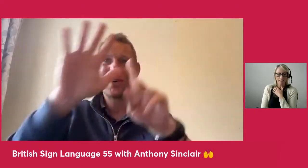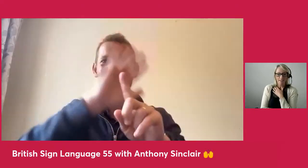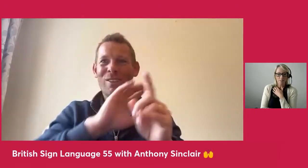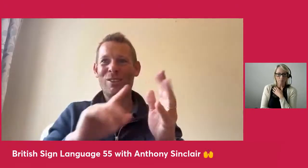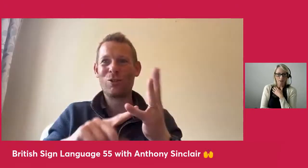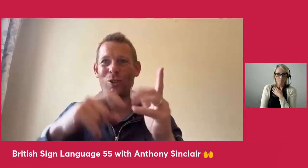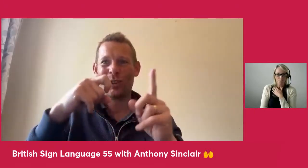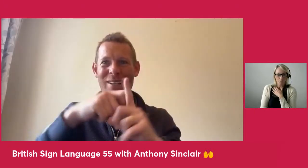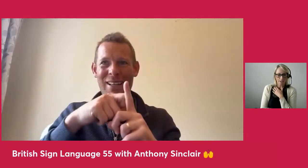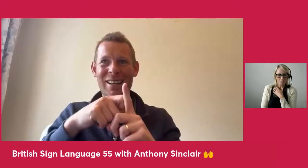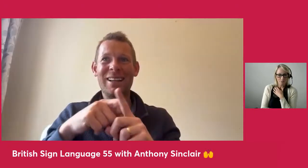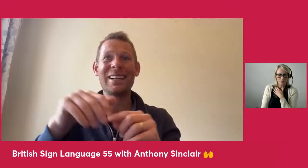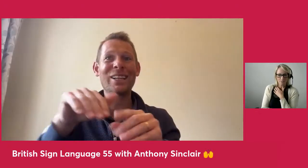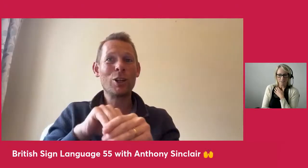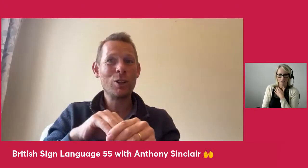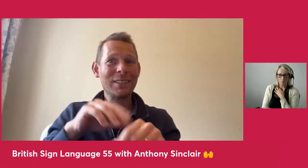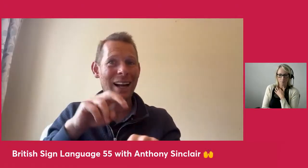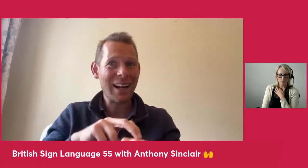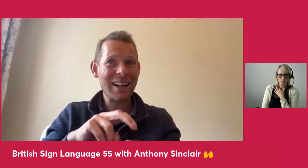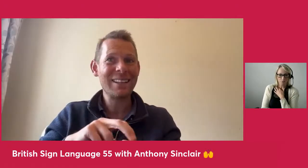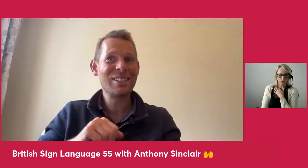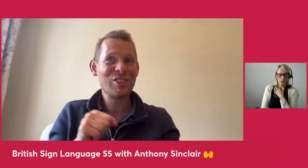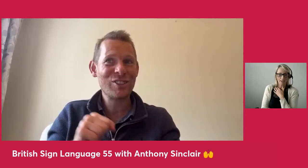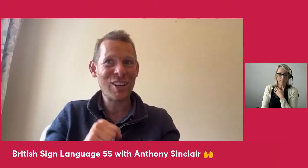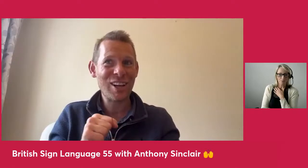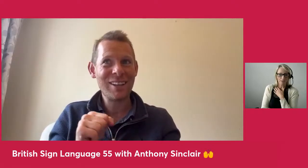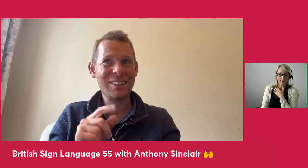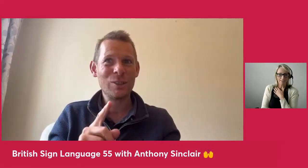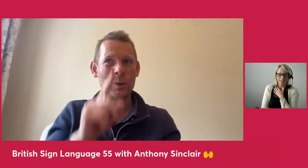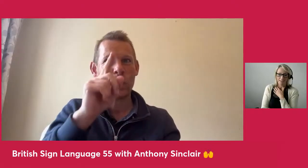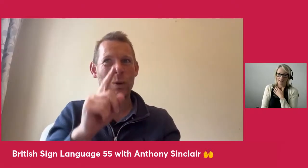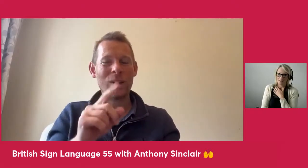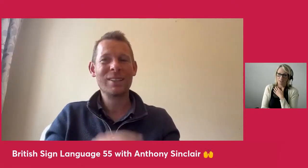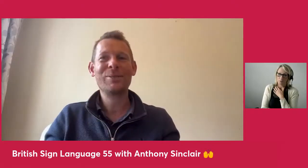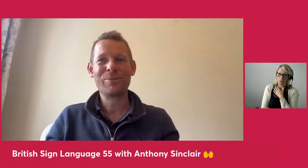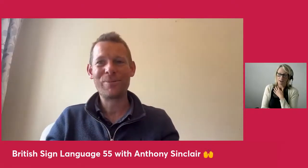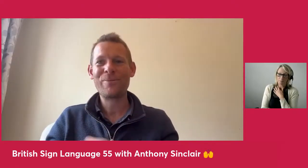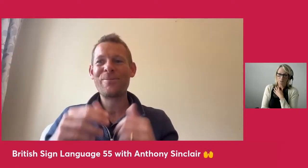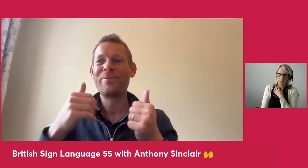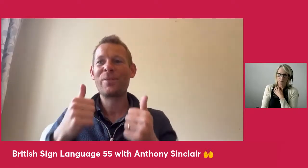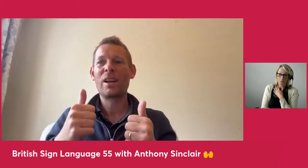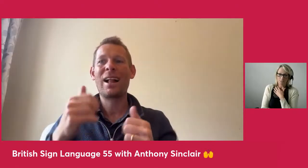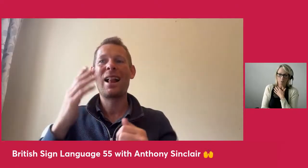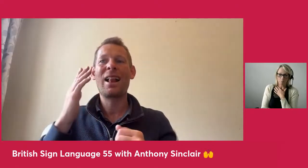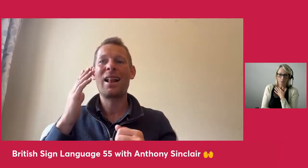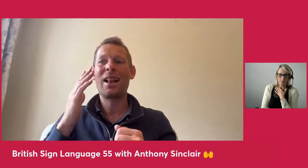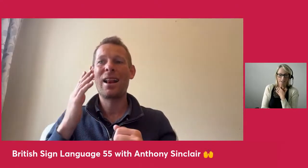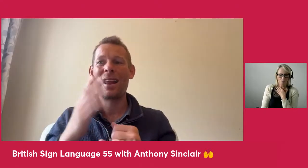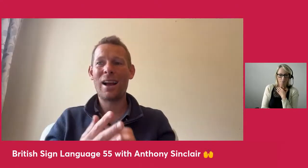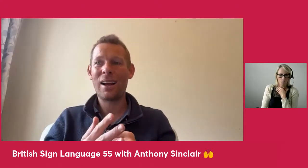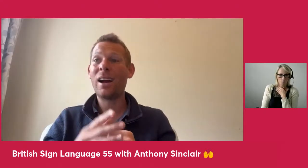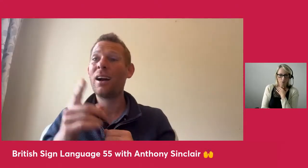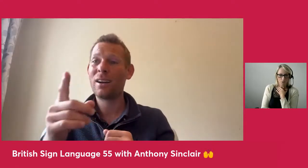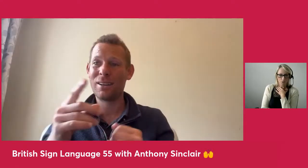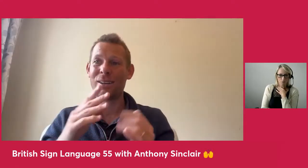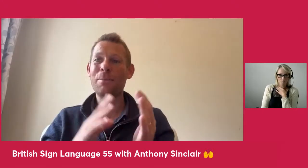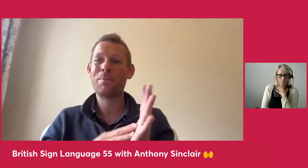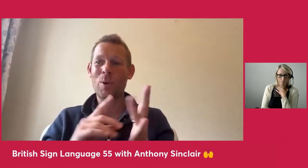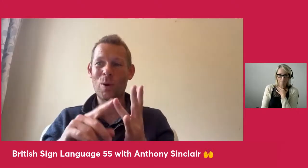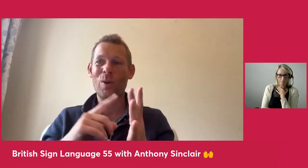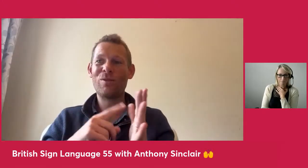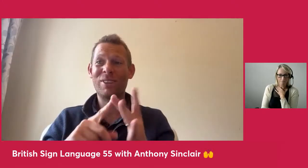it'll spread up to the rest of us in the other parts of the UK as well, and Northern Ireland and Scotland. Hopefully, we get a bit warmer